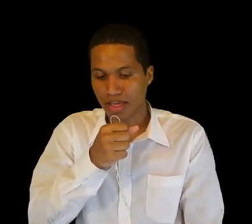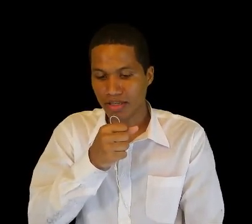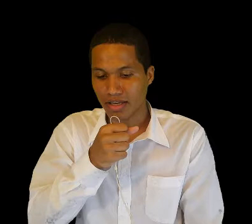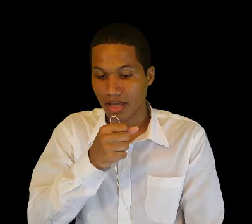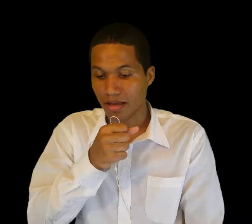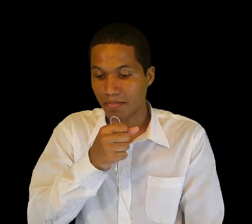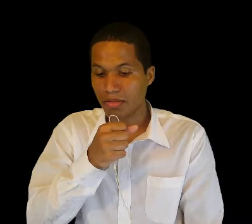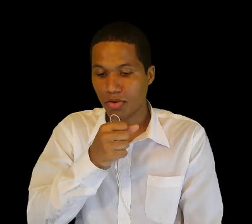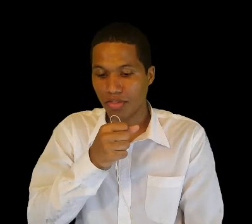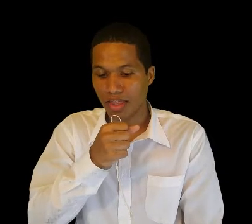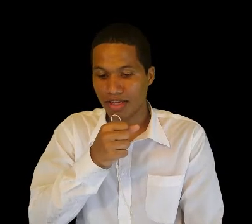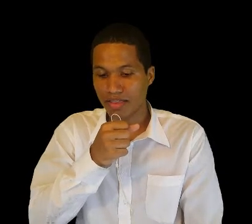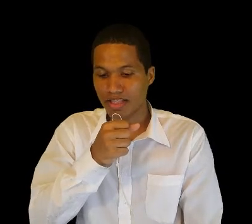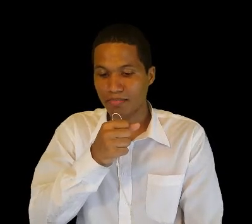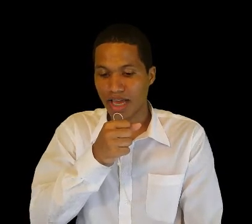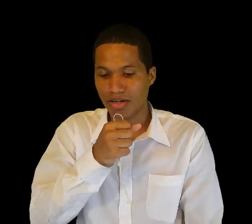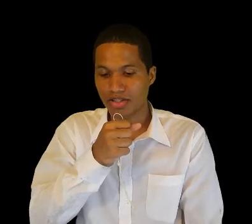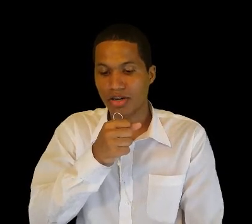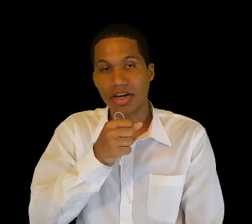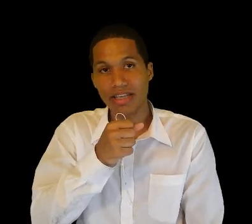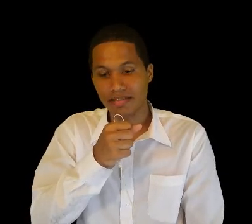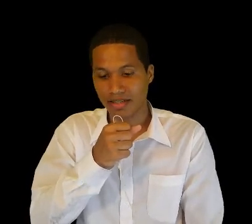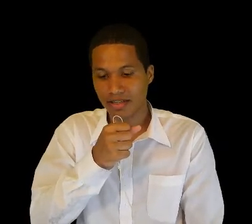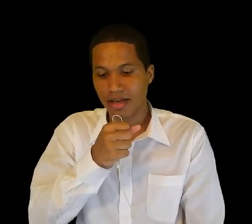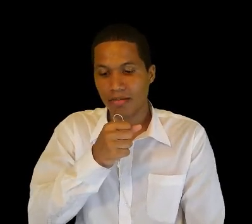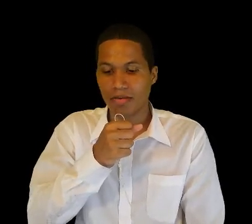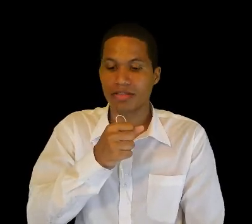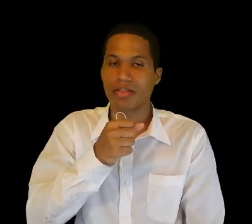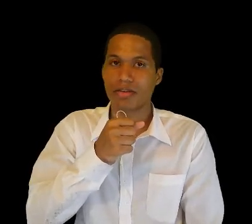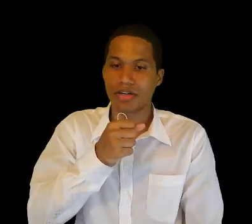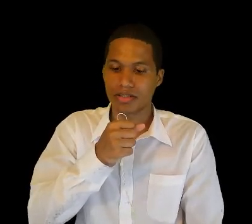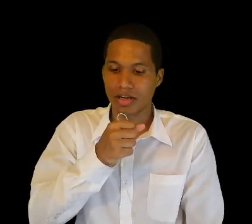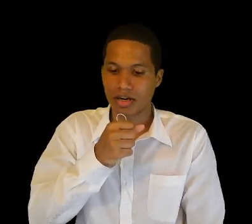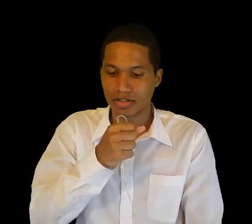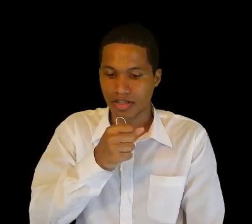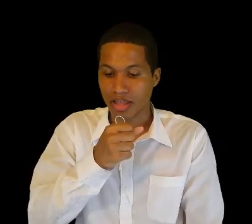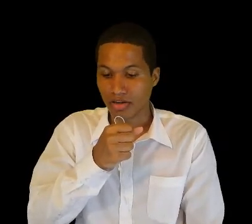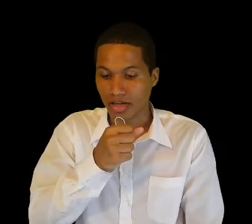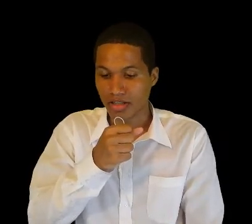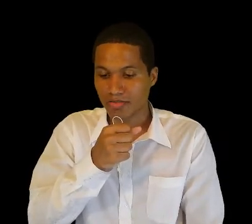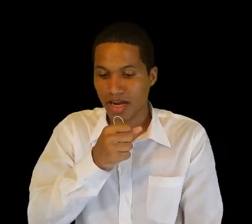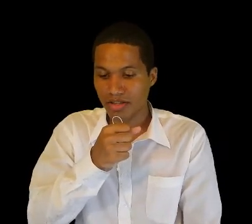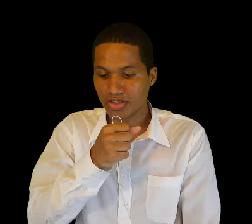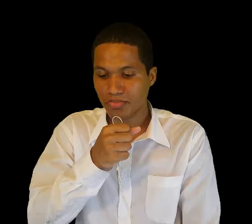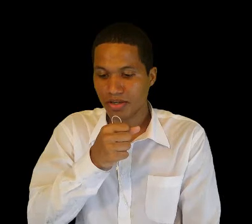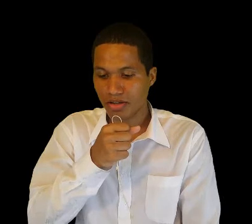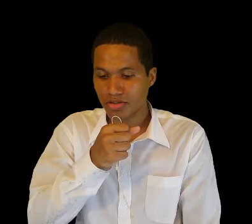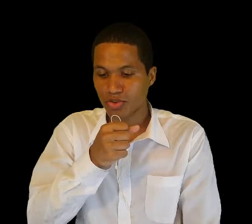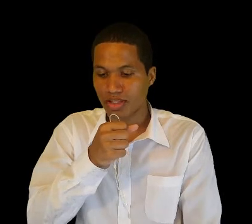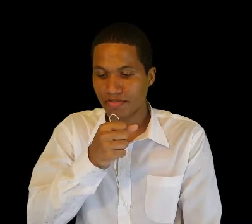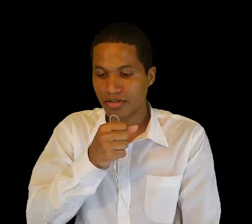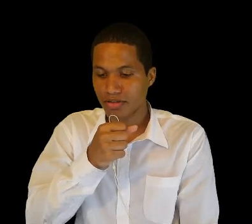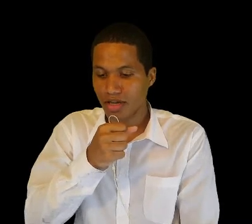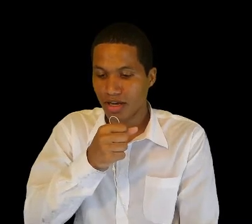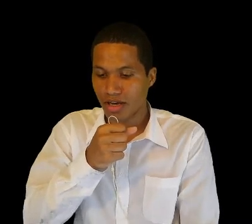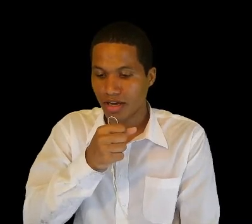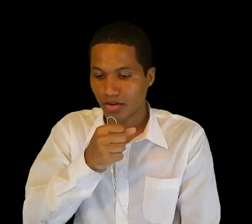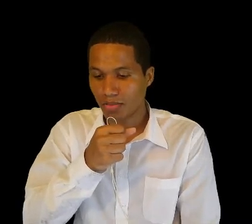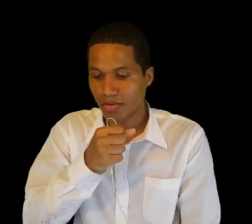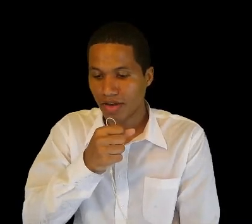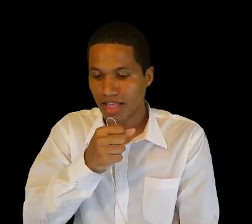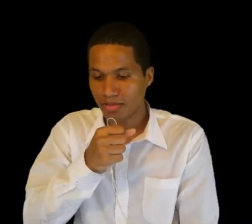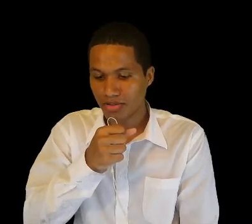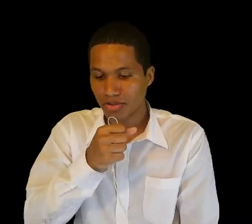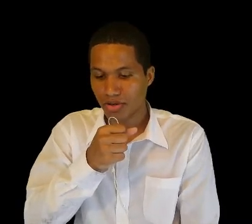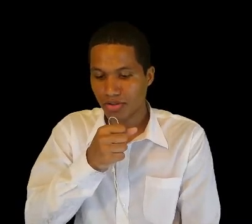more think that spiders are insects, but they are not. Spiders belong to a different